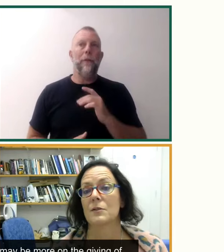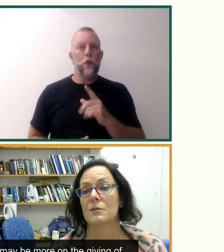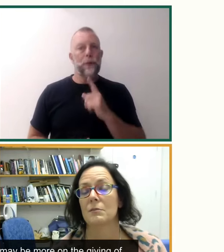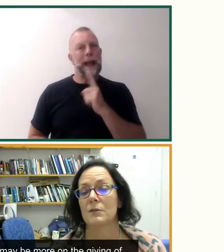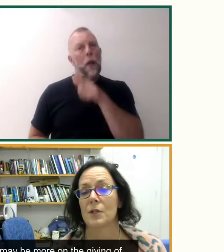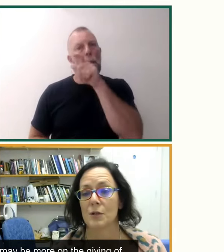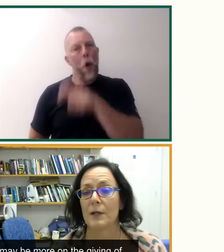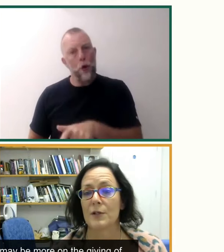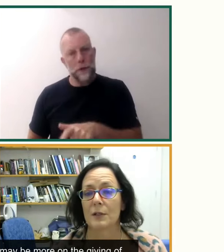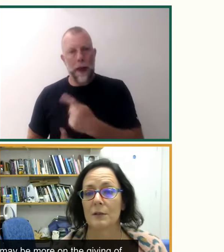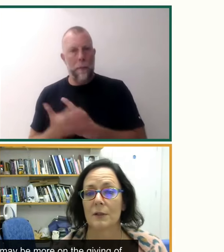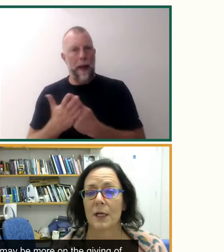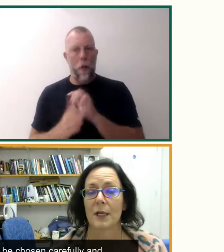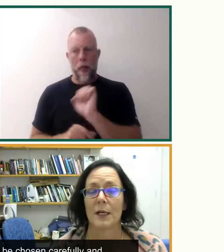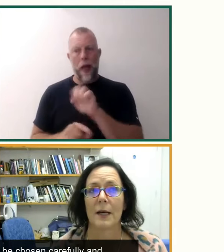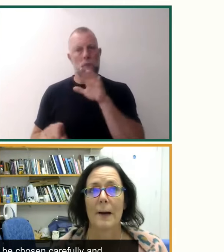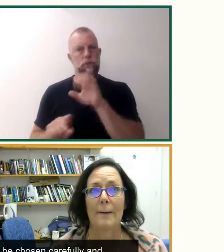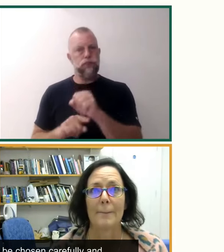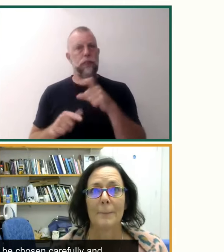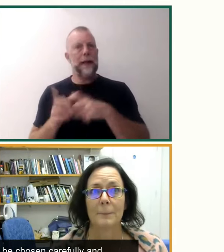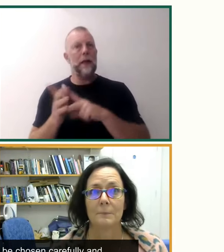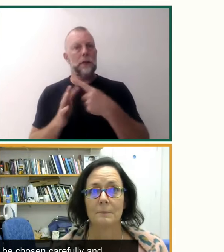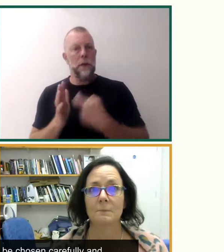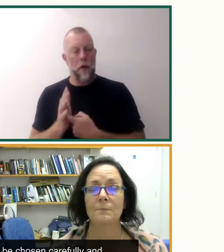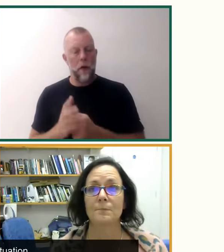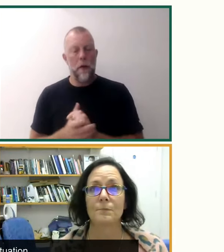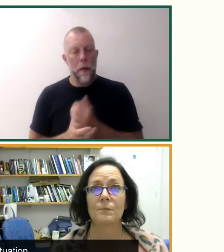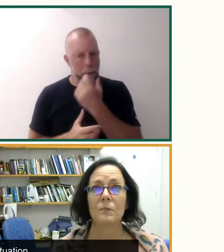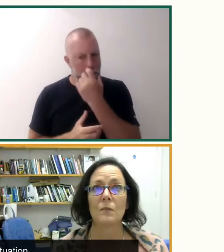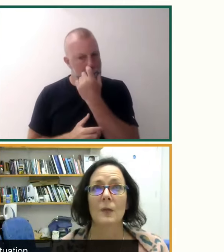the correct situation.